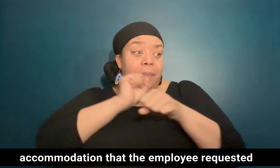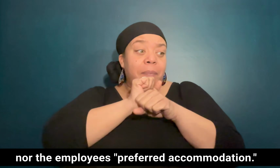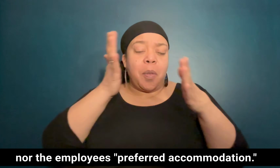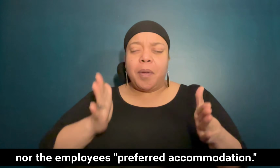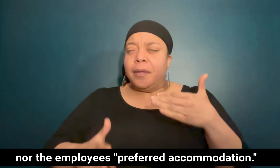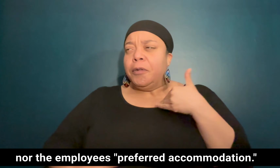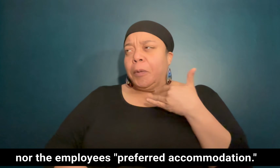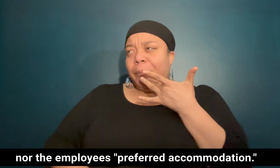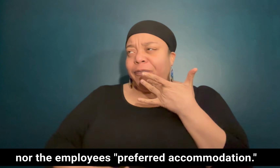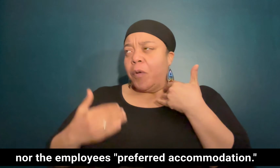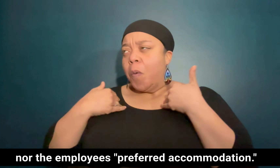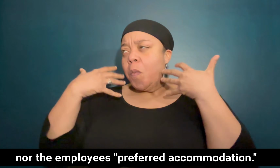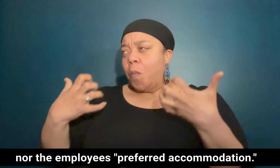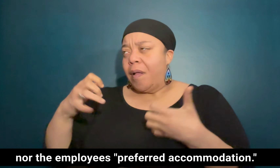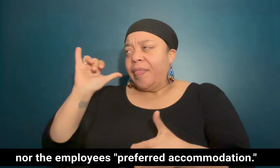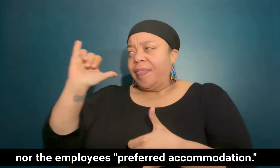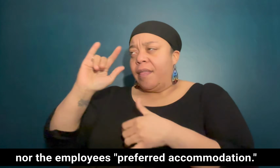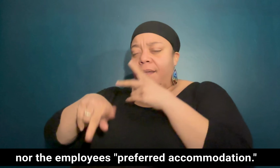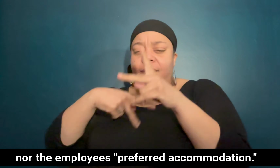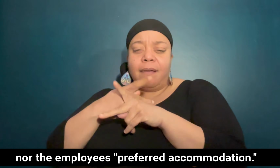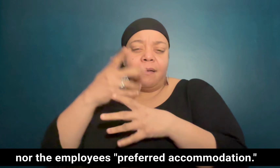nor the employee's preferred accommodation.